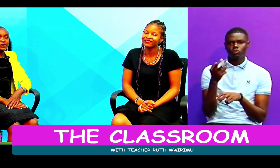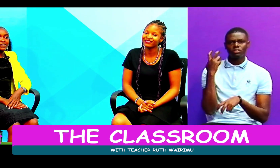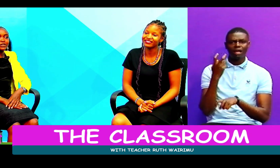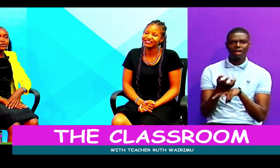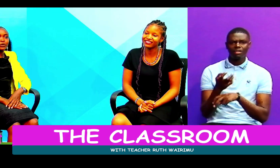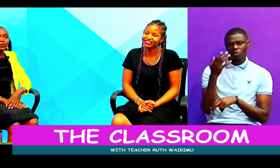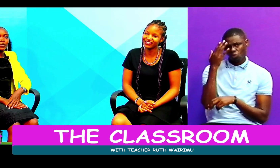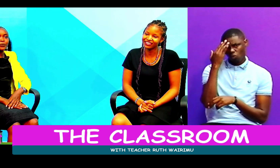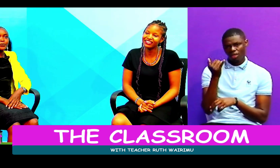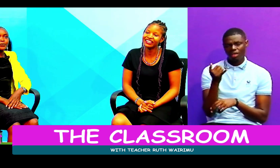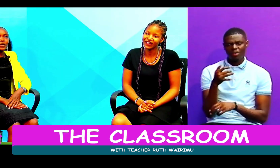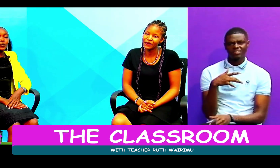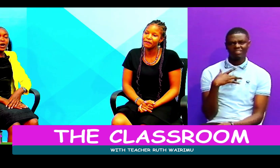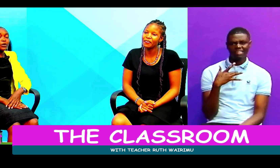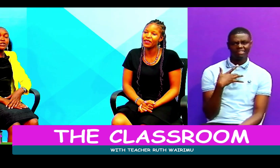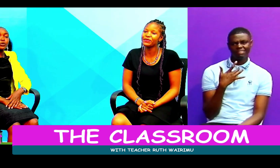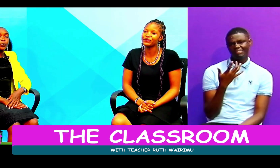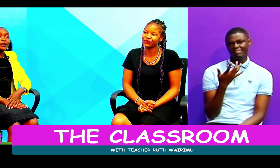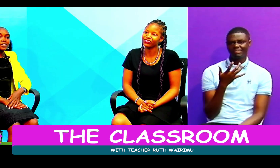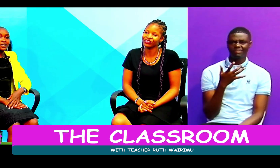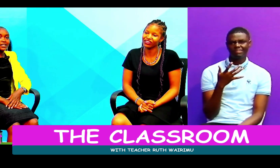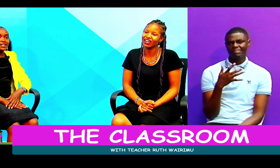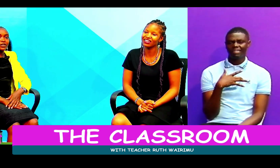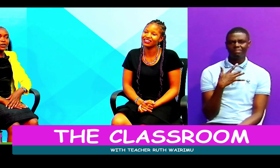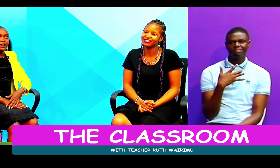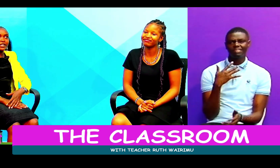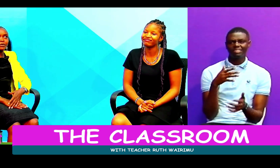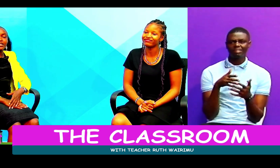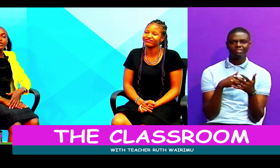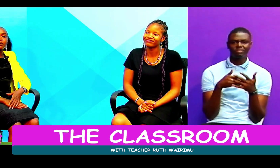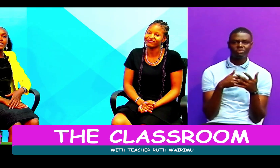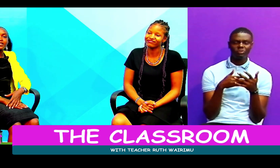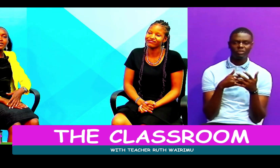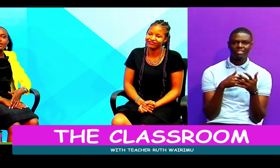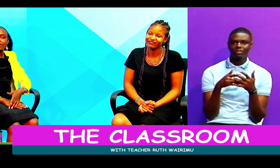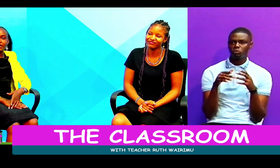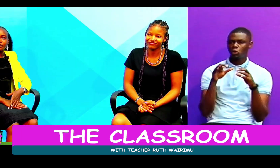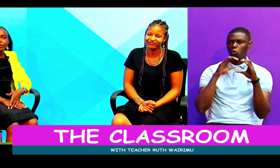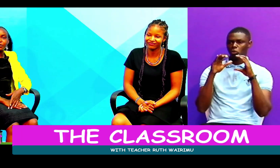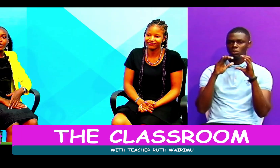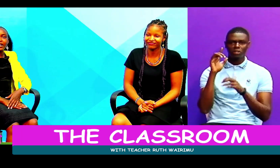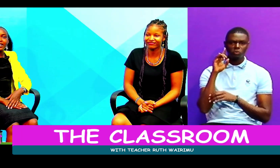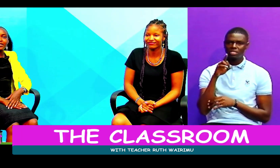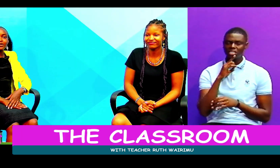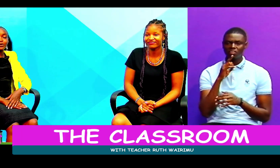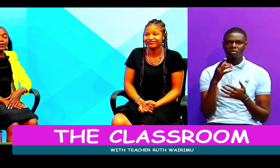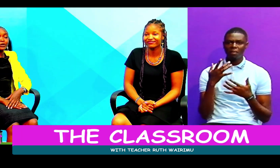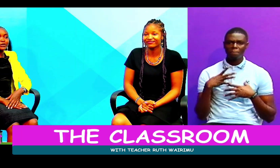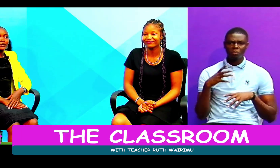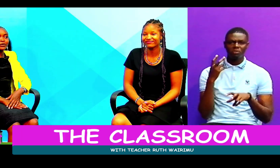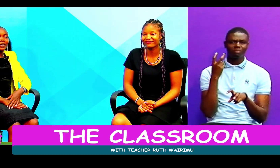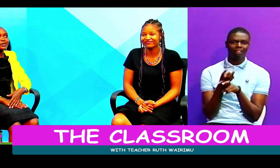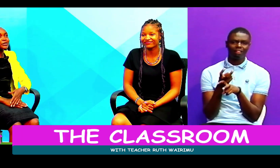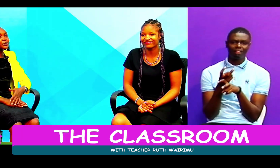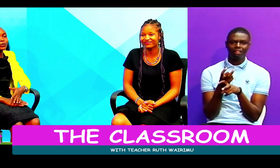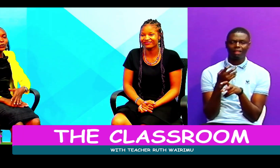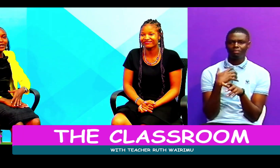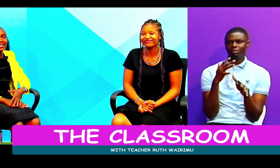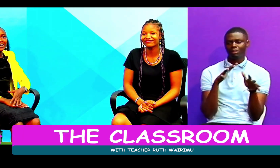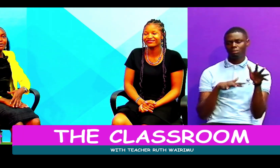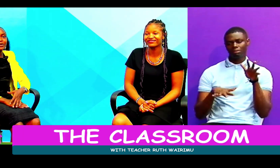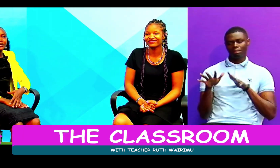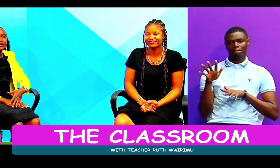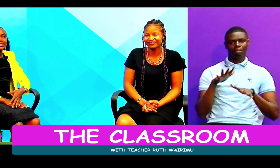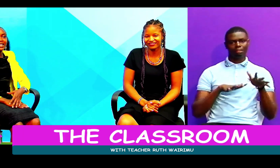was I was so weak, especially communicating with deaf people. I was so